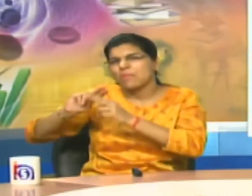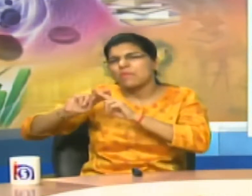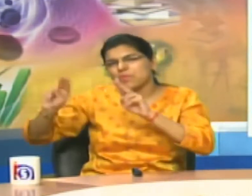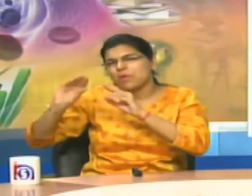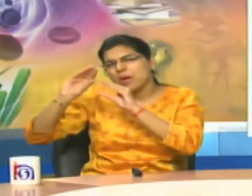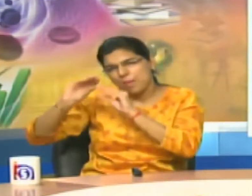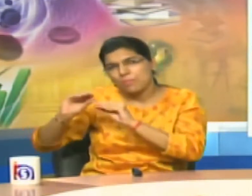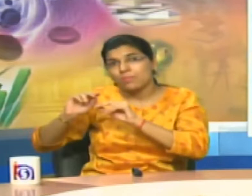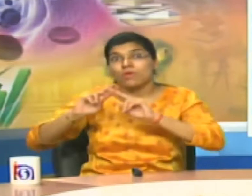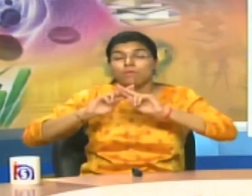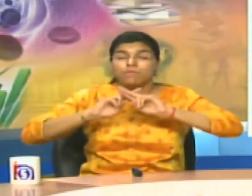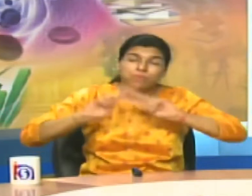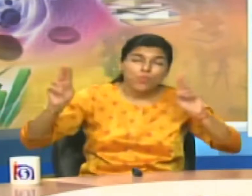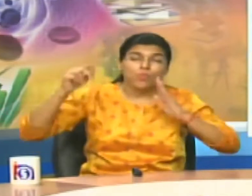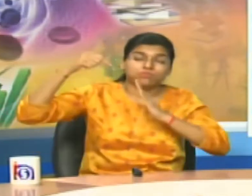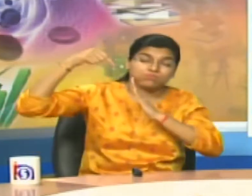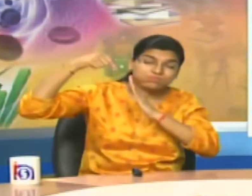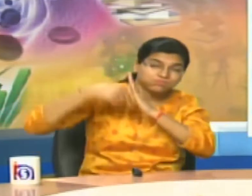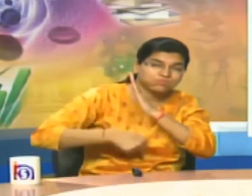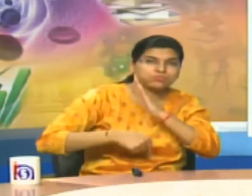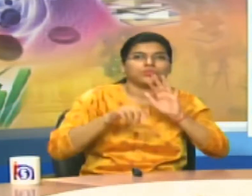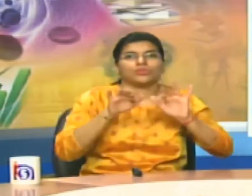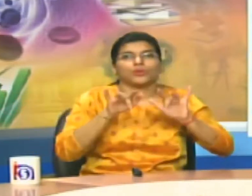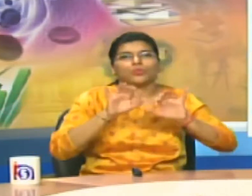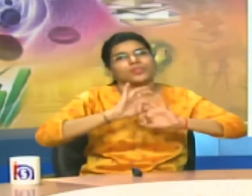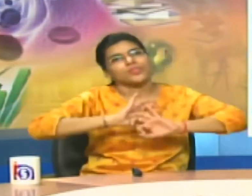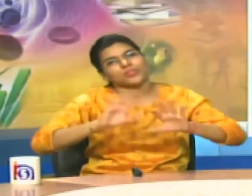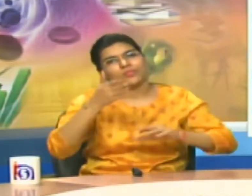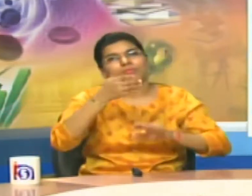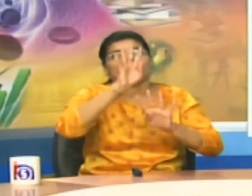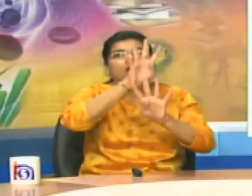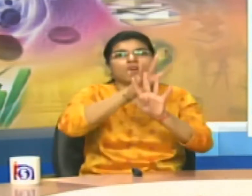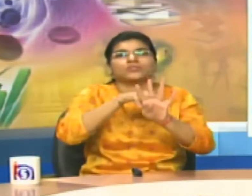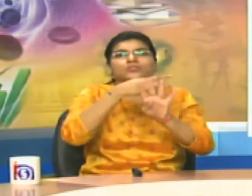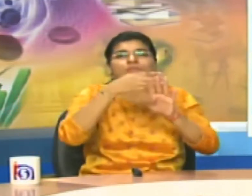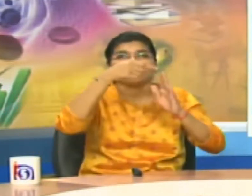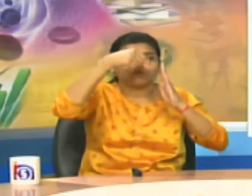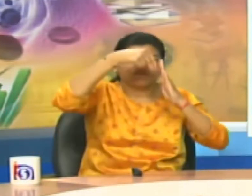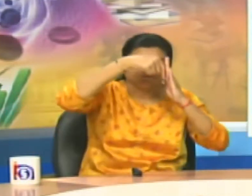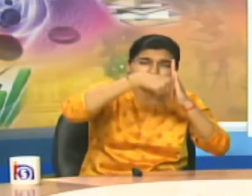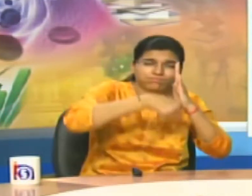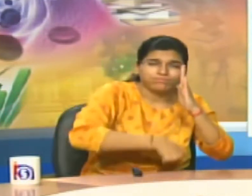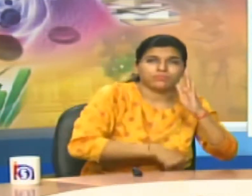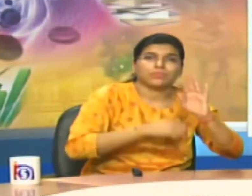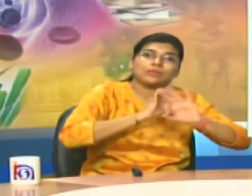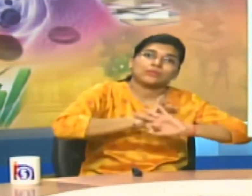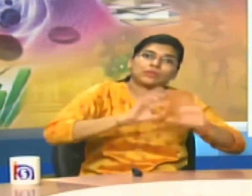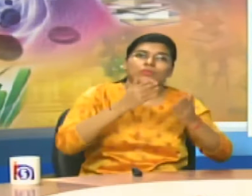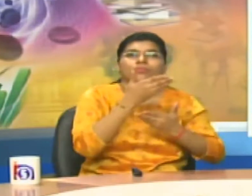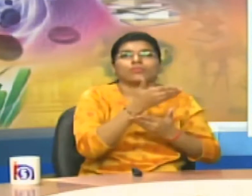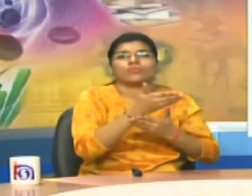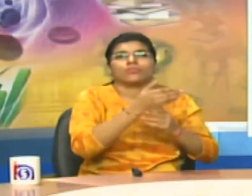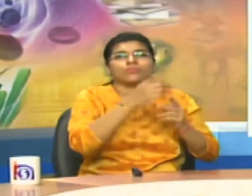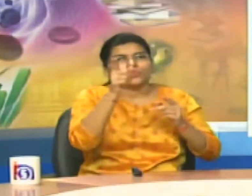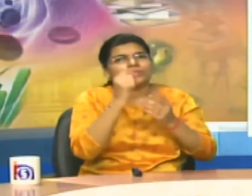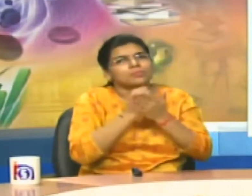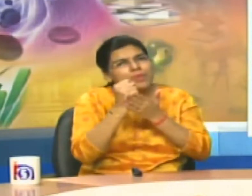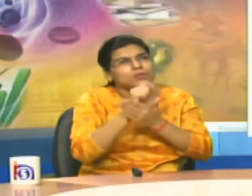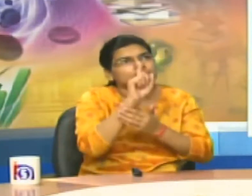and we have a small calculator also. So all those calculations can be done in this spreadsheet. So this